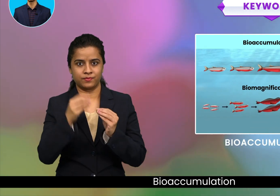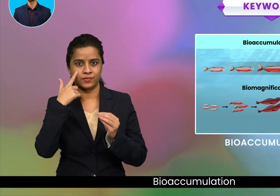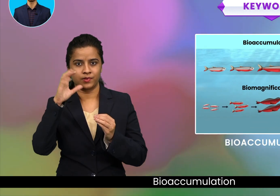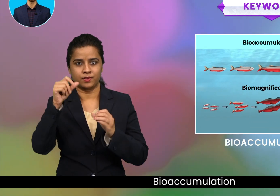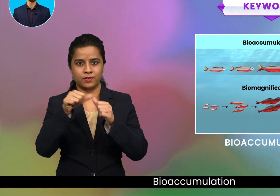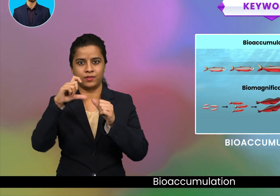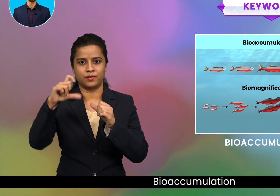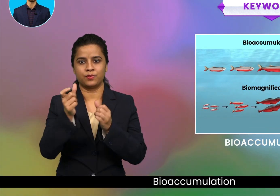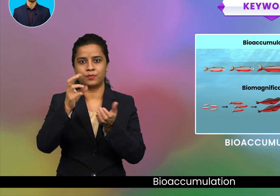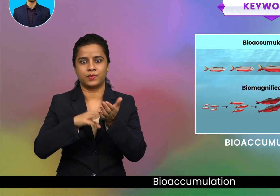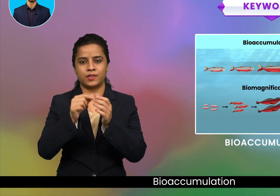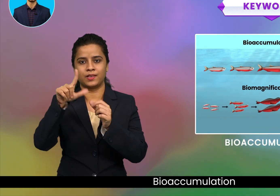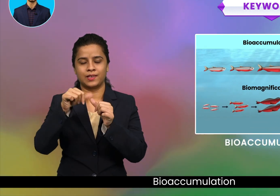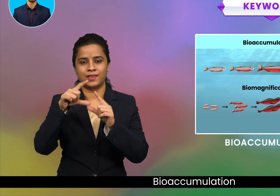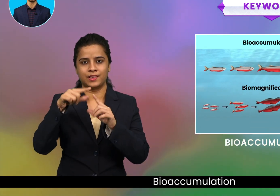bioaccumulation,